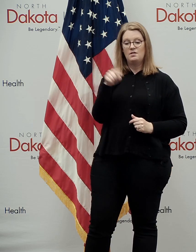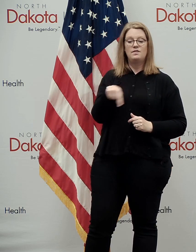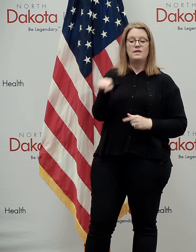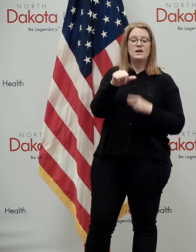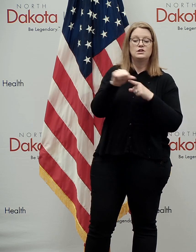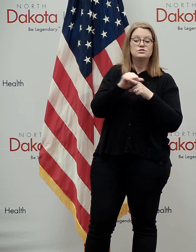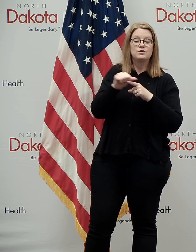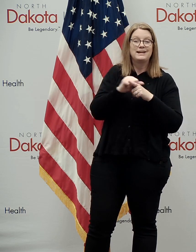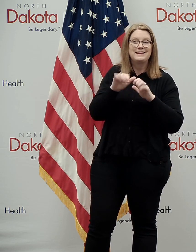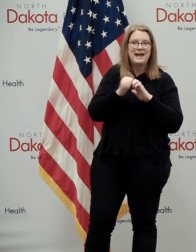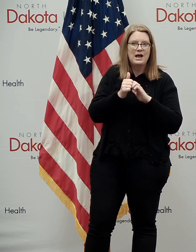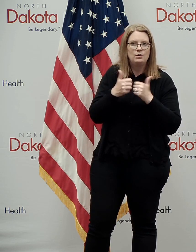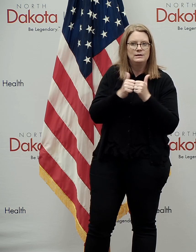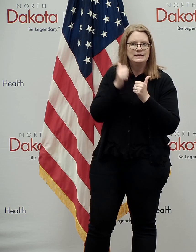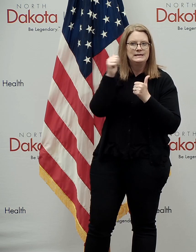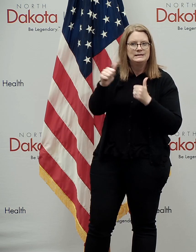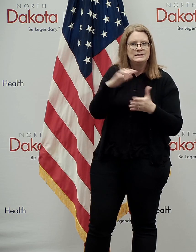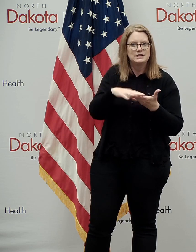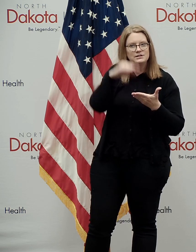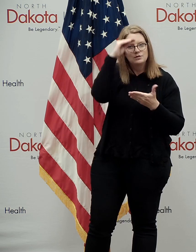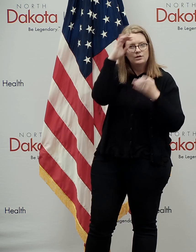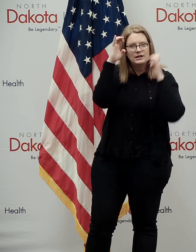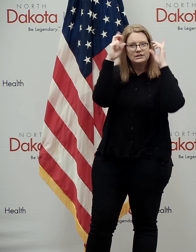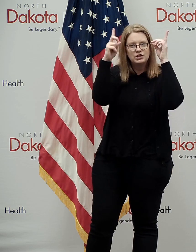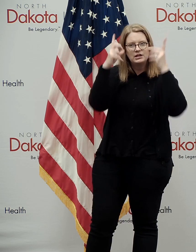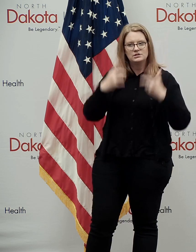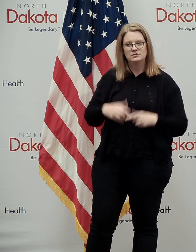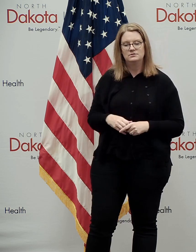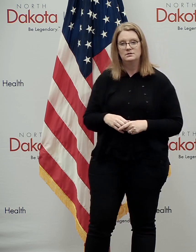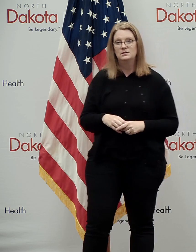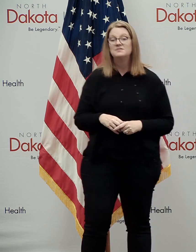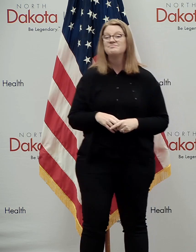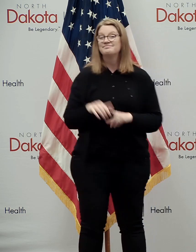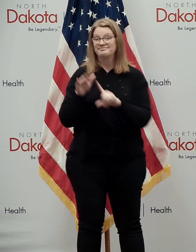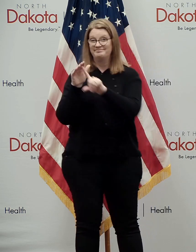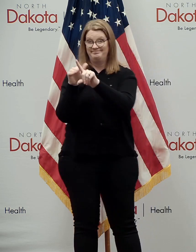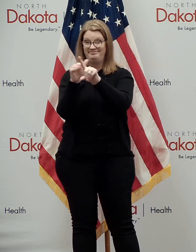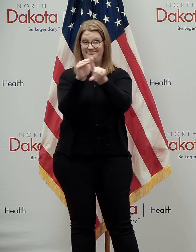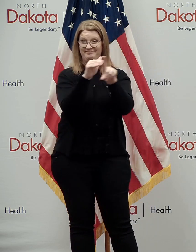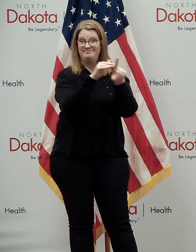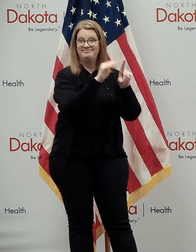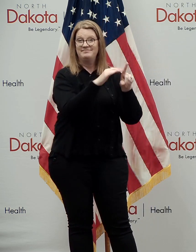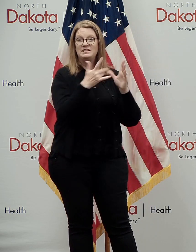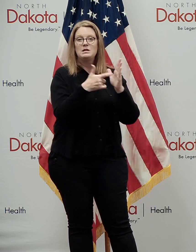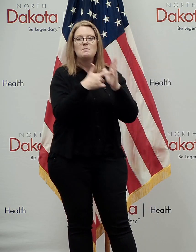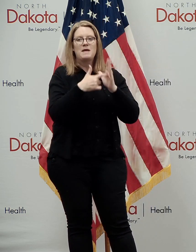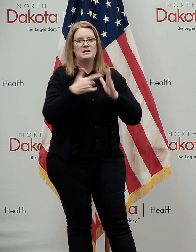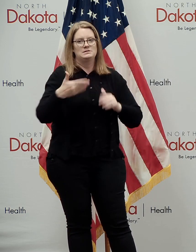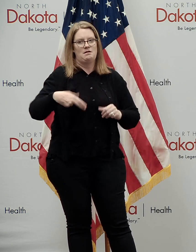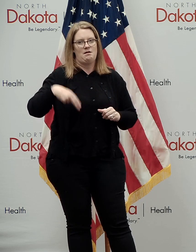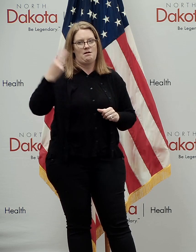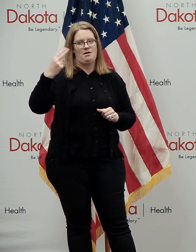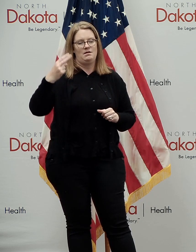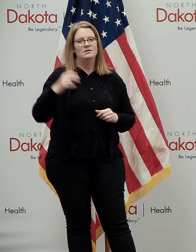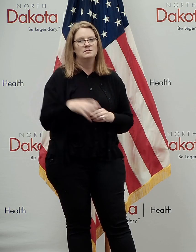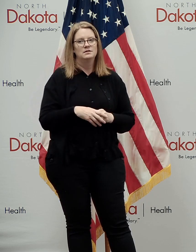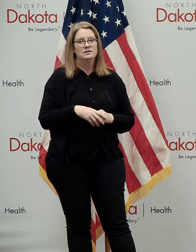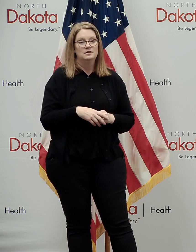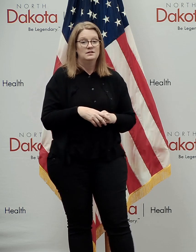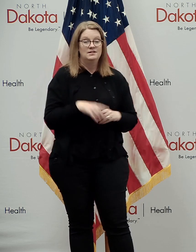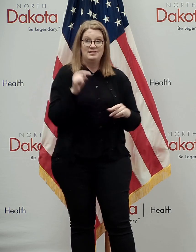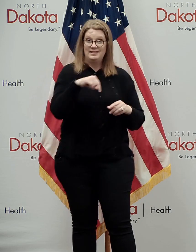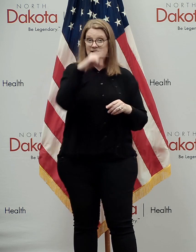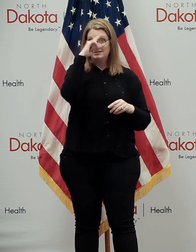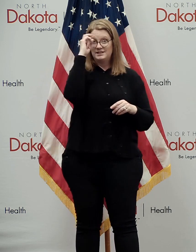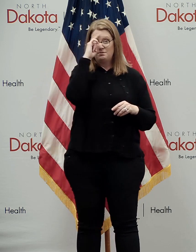learning education. I should note that there is a high demand for this opportunity. For the 9 openings for this